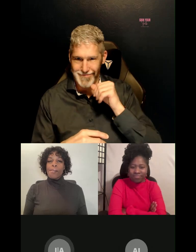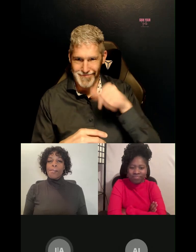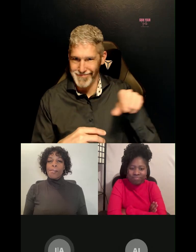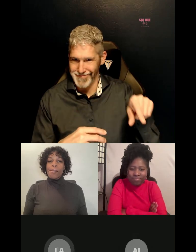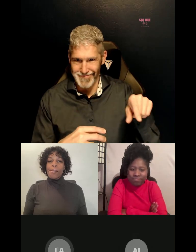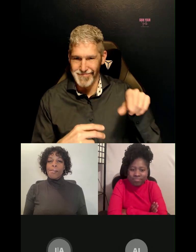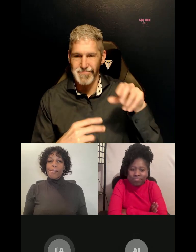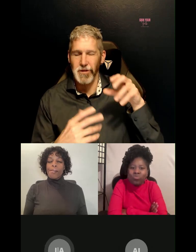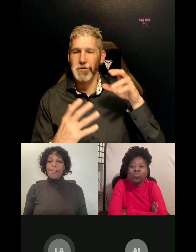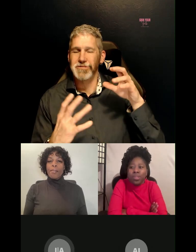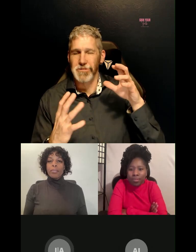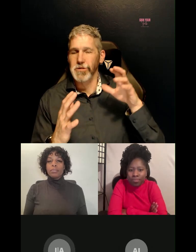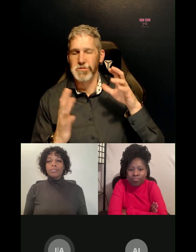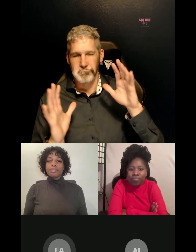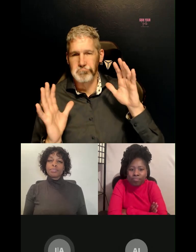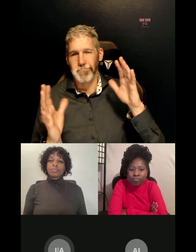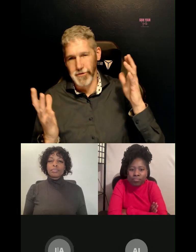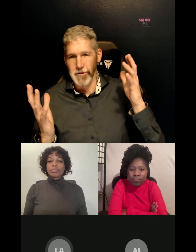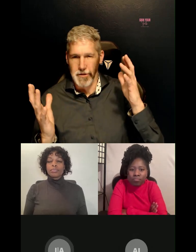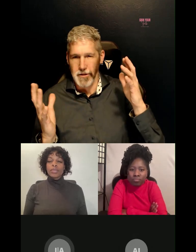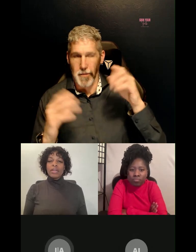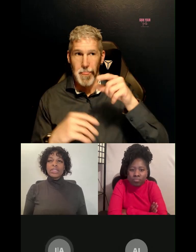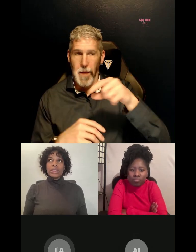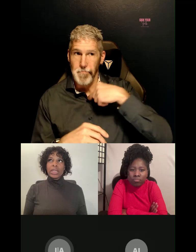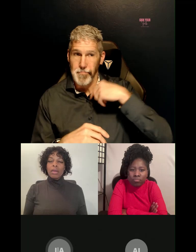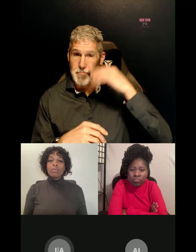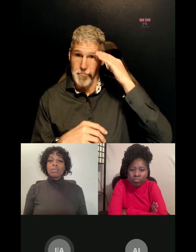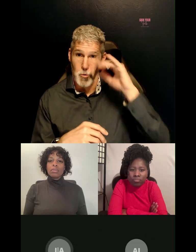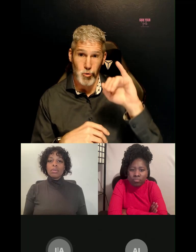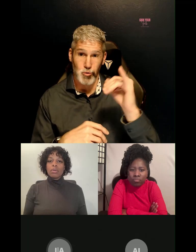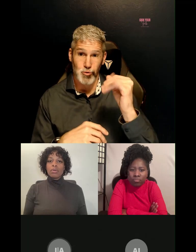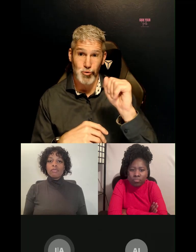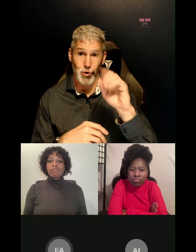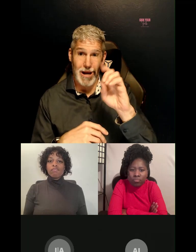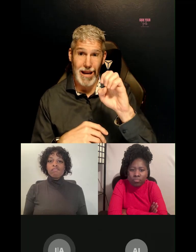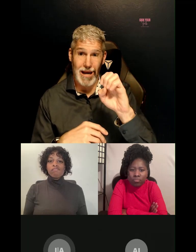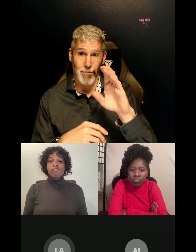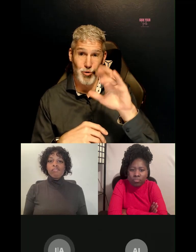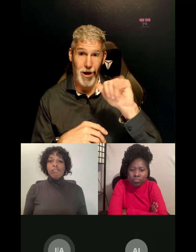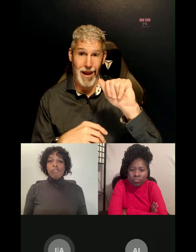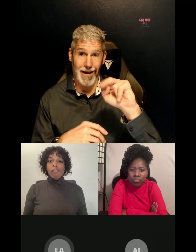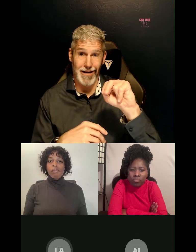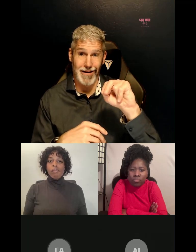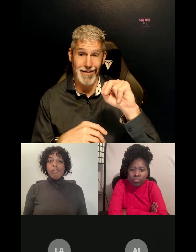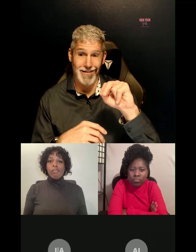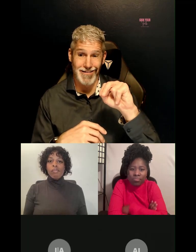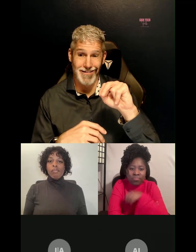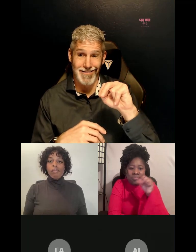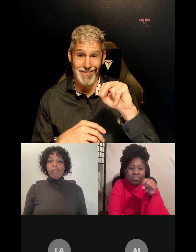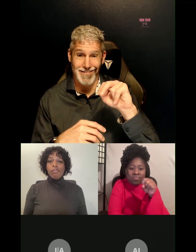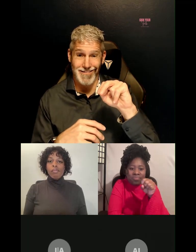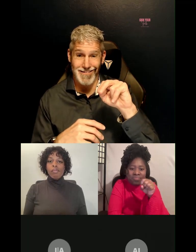Godzilla versus Kong, there was some non-white representation of deaf people there. So I do know